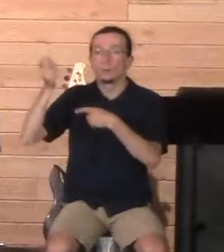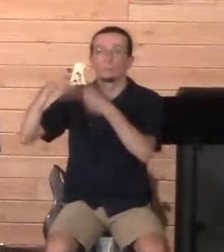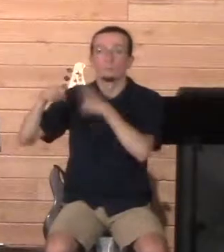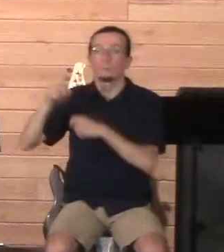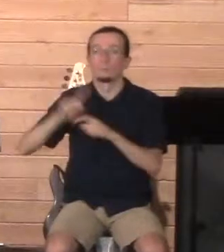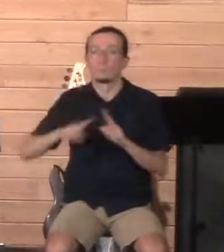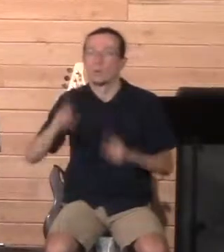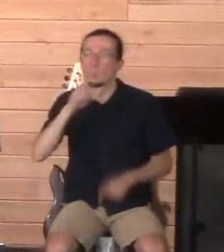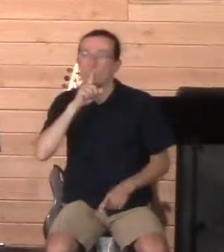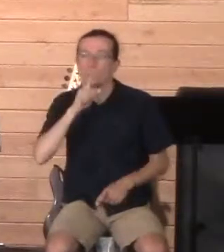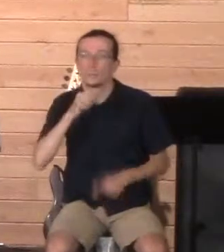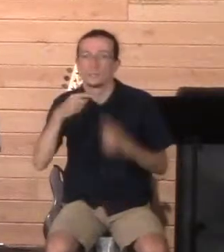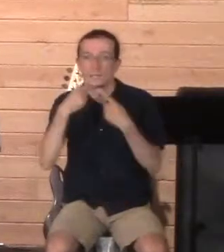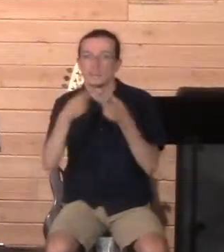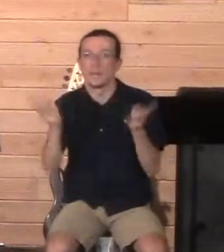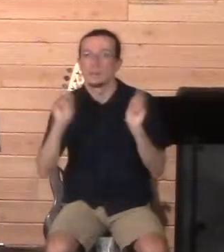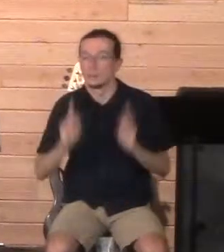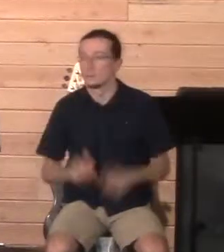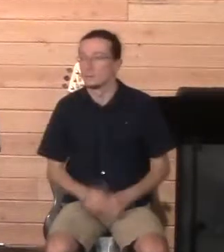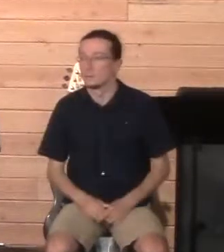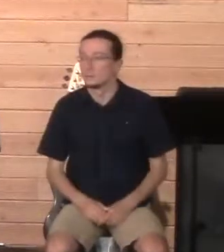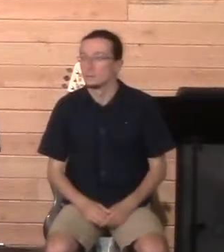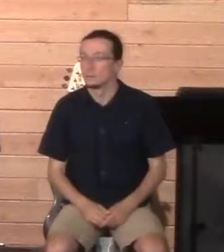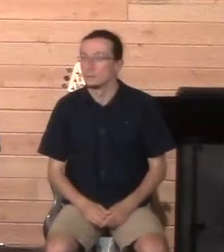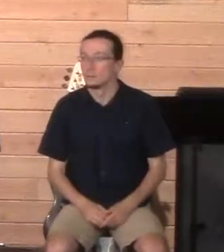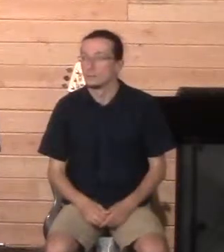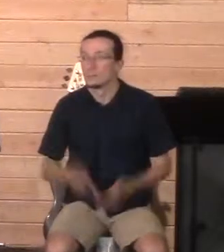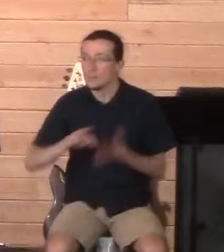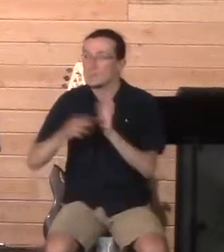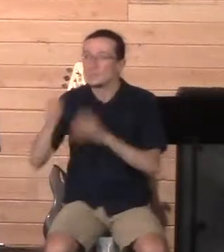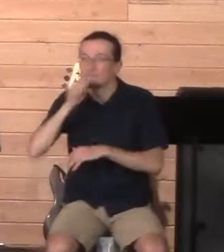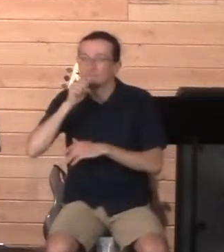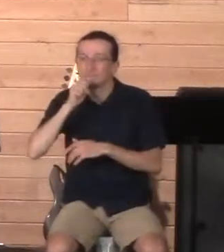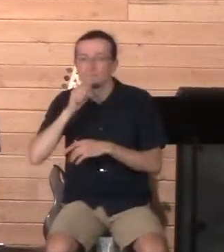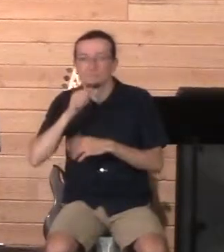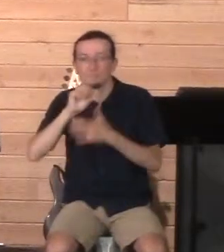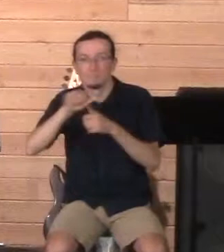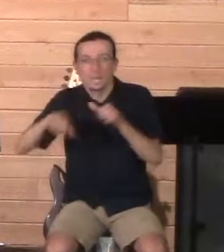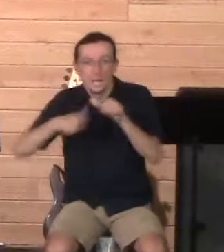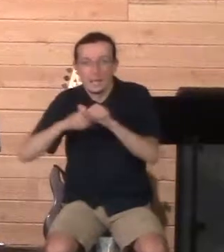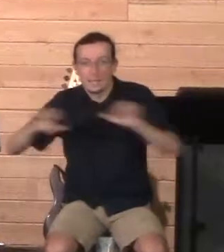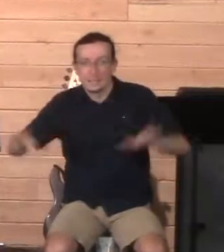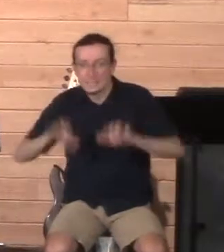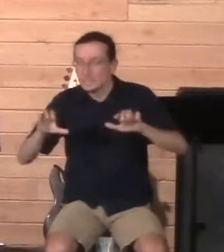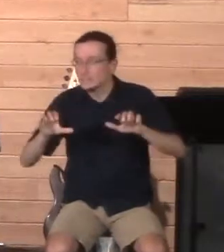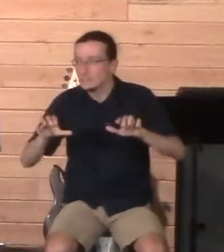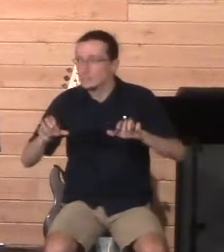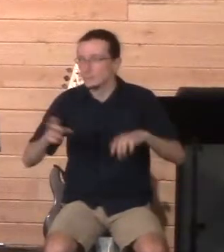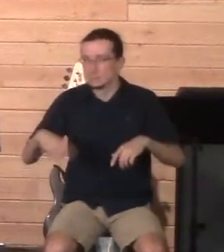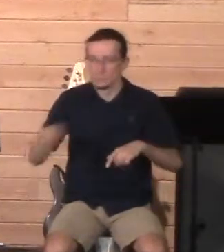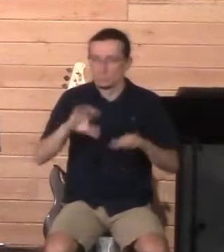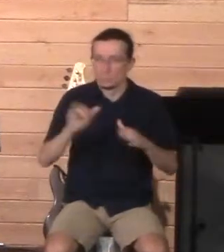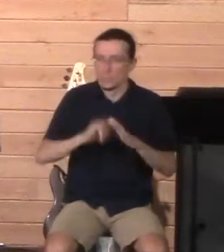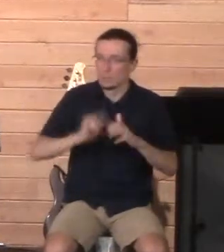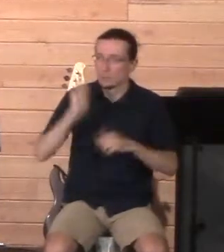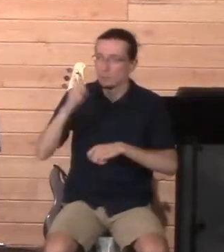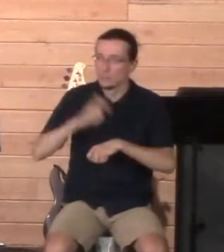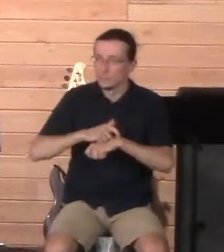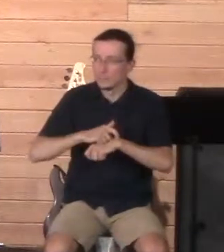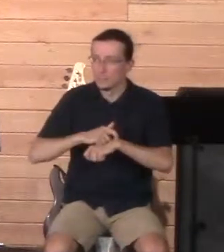doesn't tell anybody. He's behind the scenes. You guys do that all the time. I know you